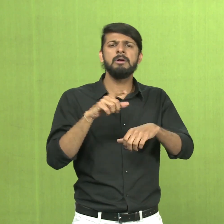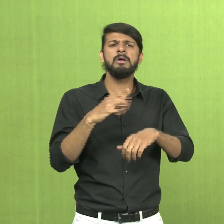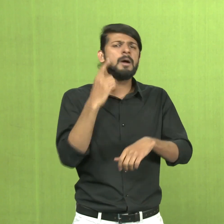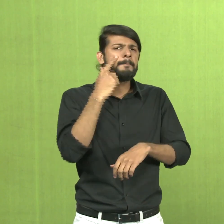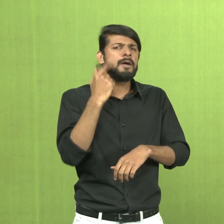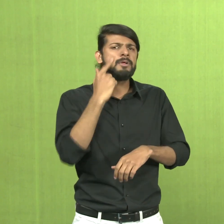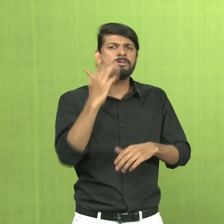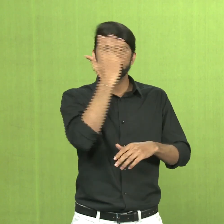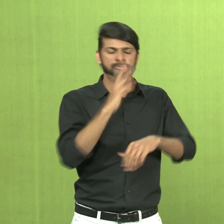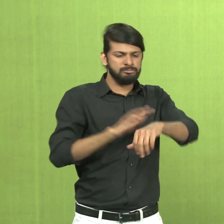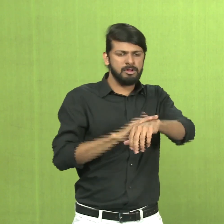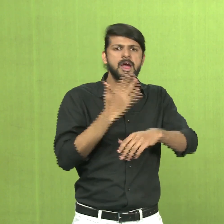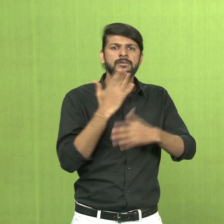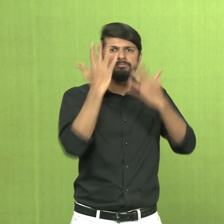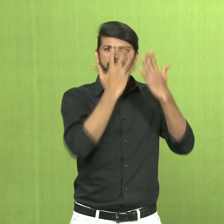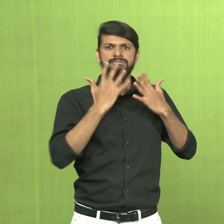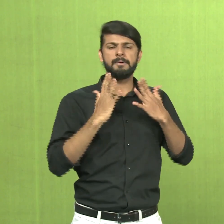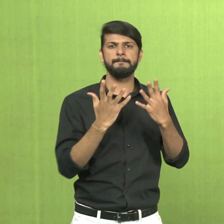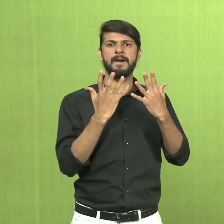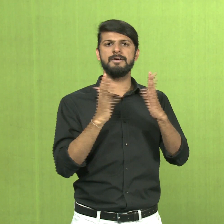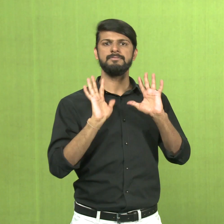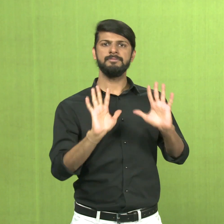She is painted in yellow.